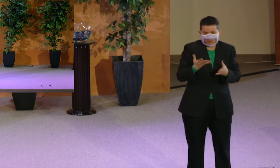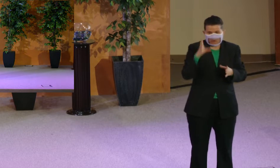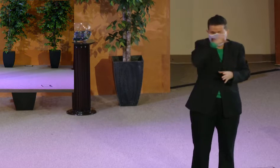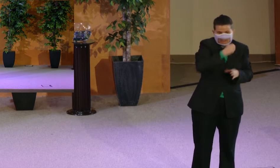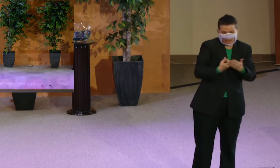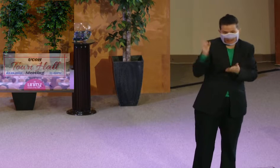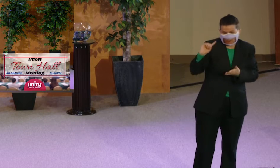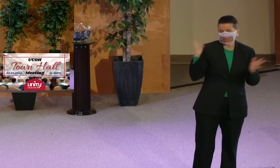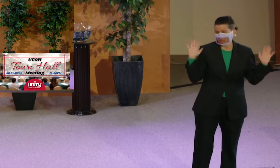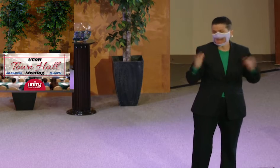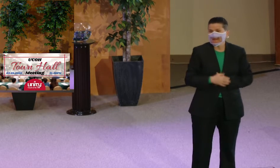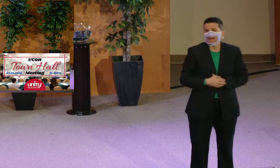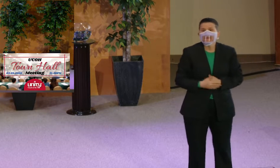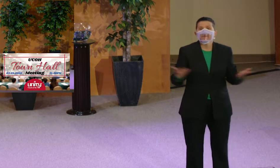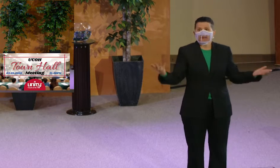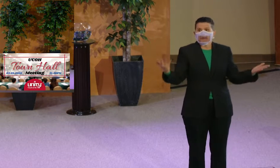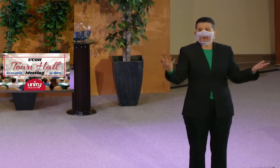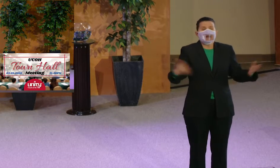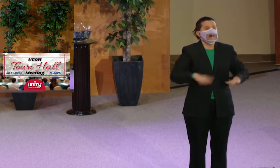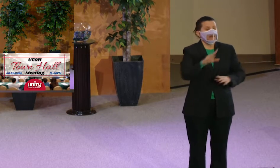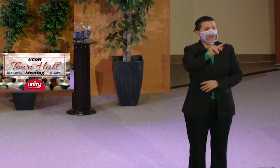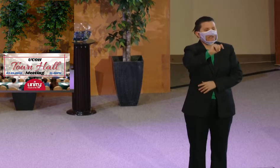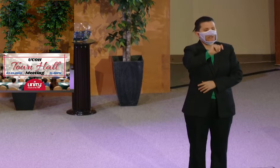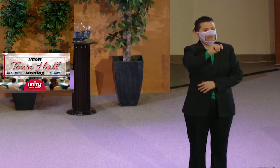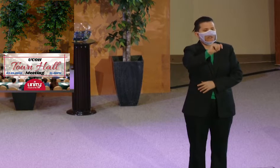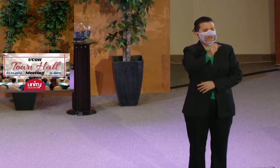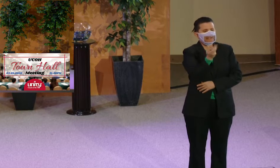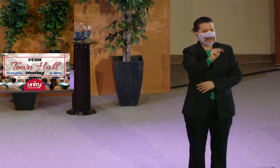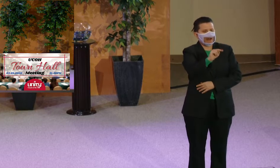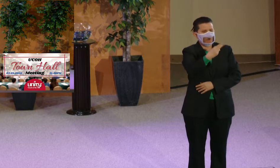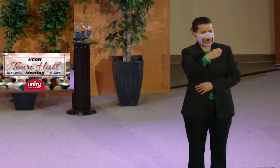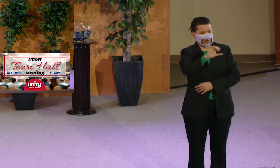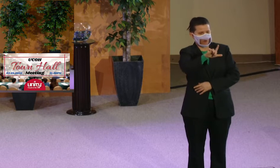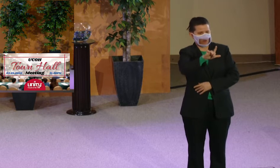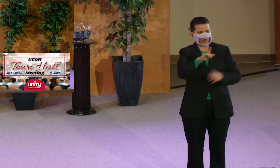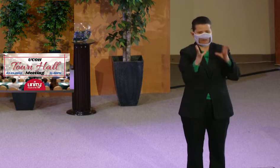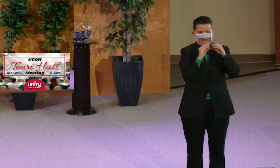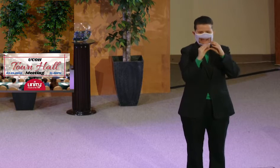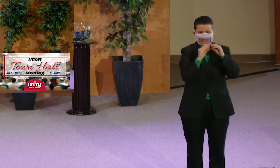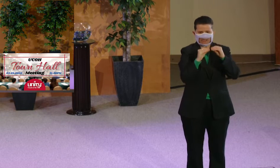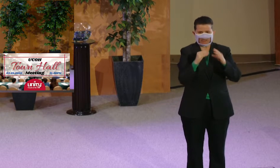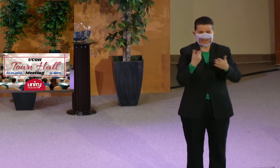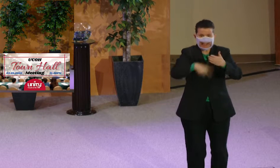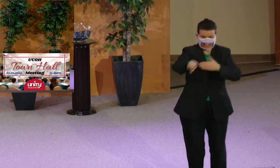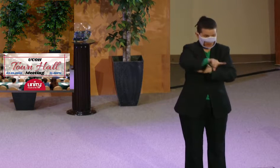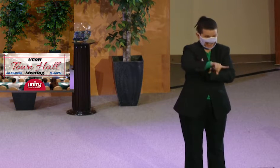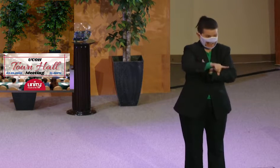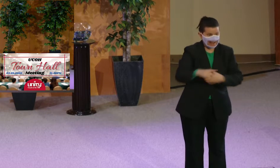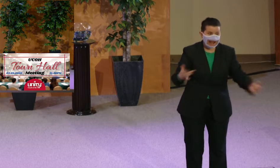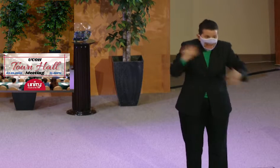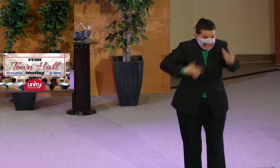Town hall meeting next week. So you can tell I'm super excited about it. I don't know about the rest of you